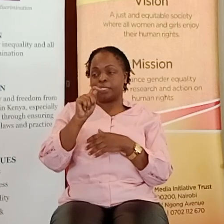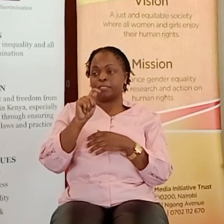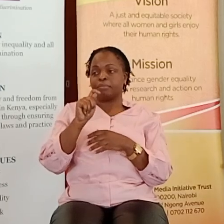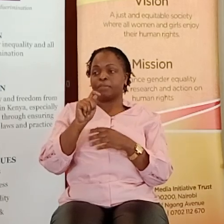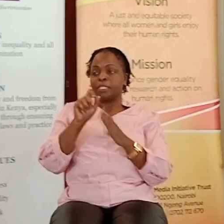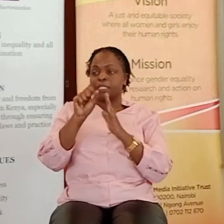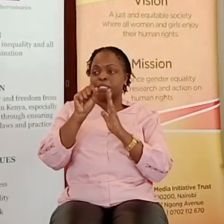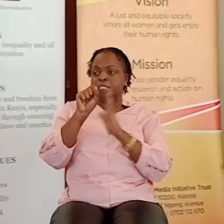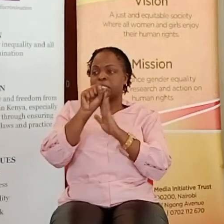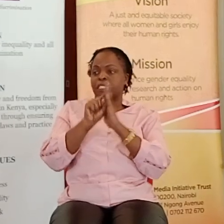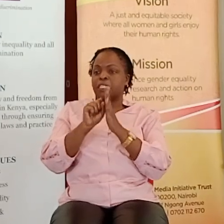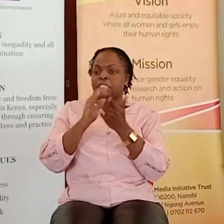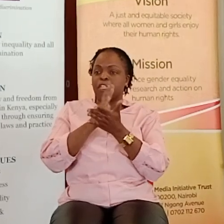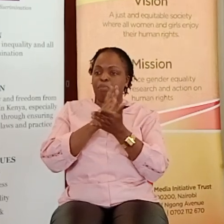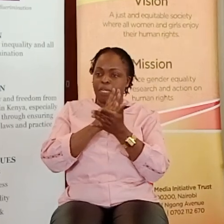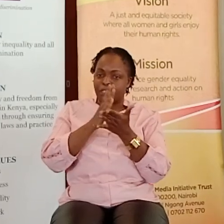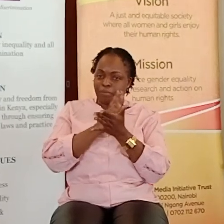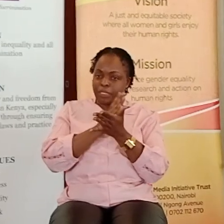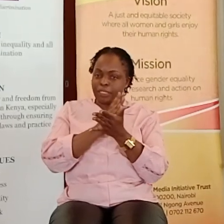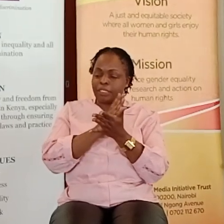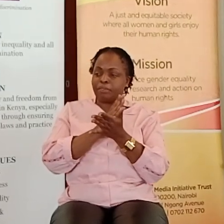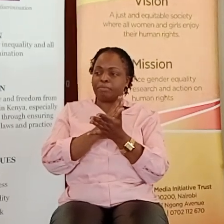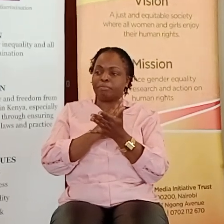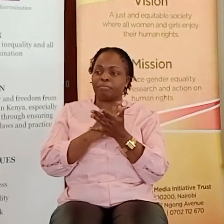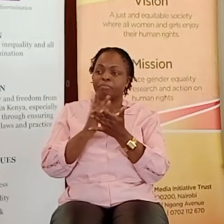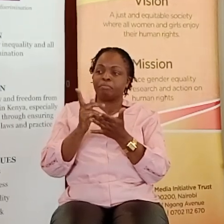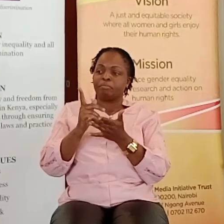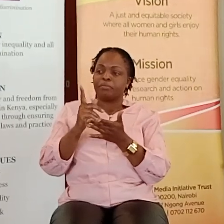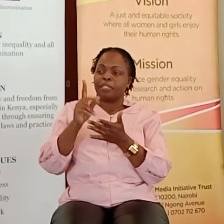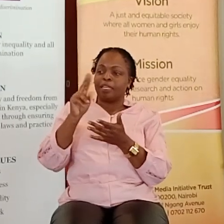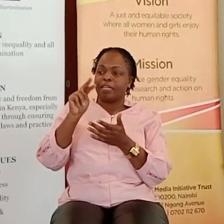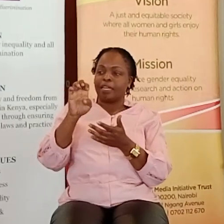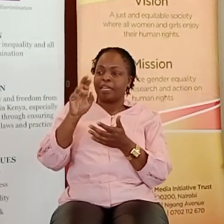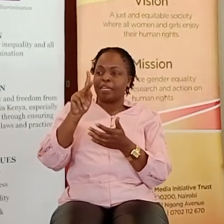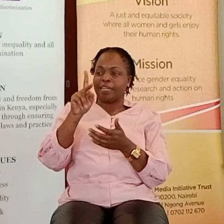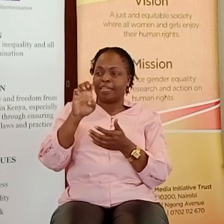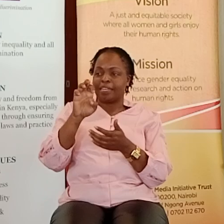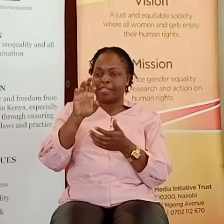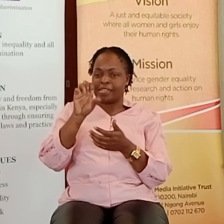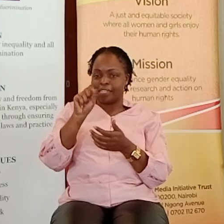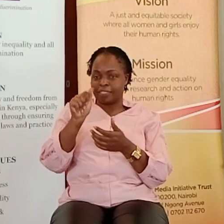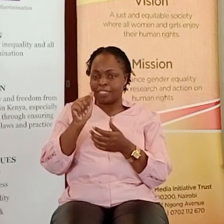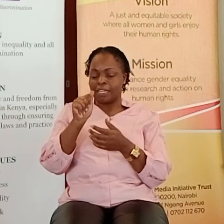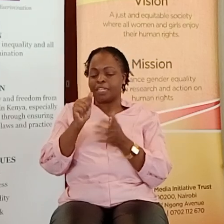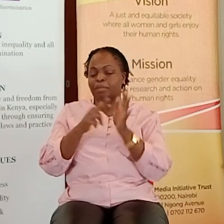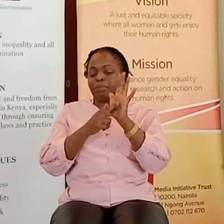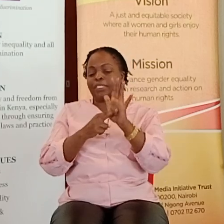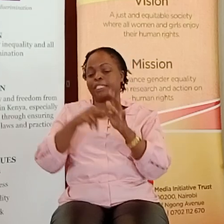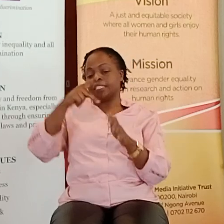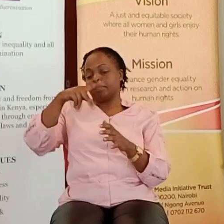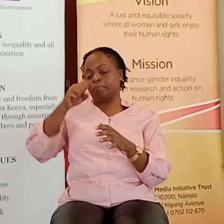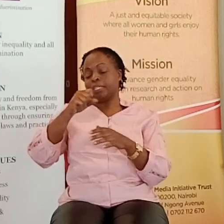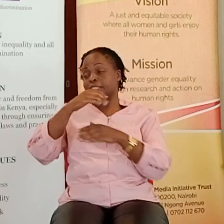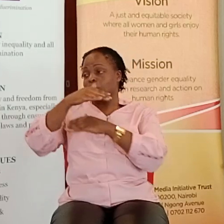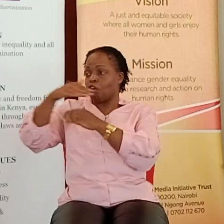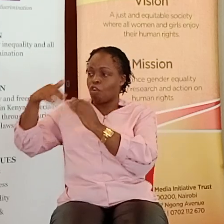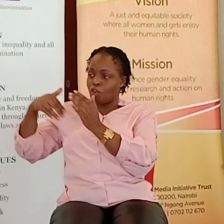Nekesa, representing the PS, and all of us here representing